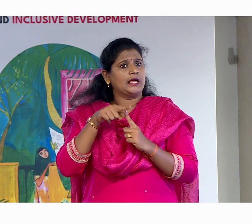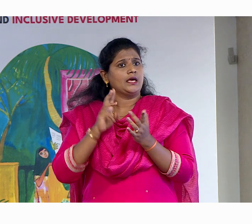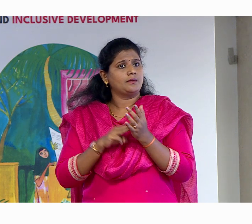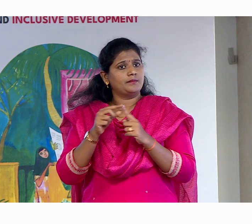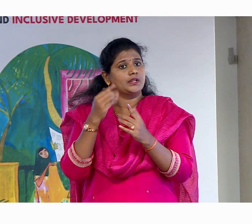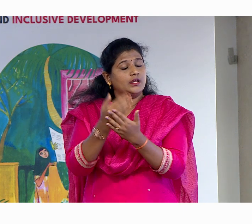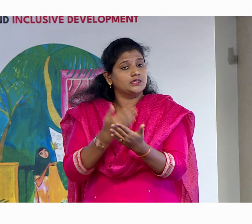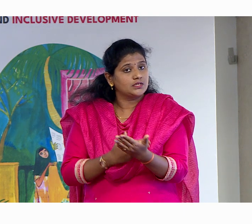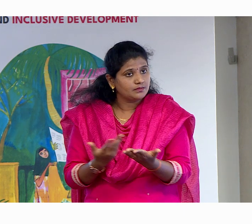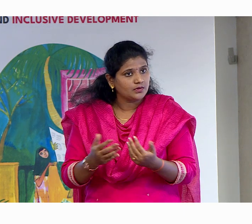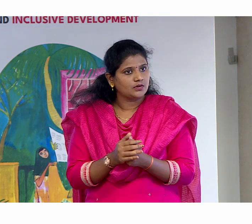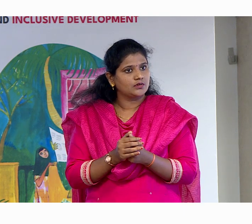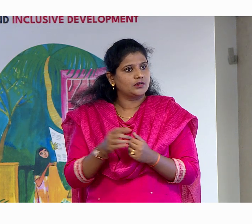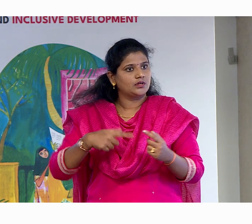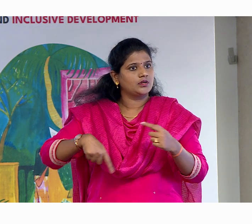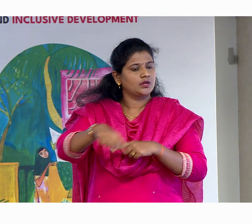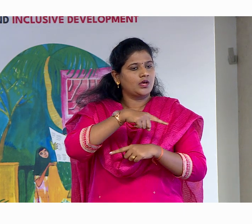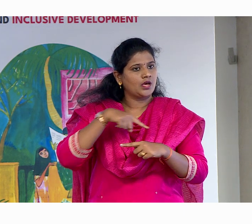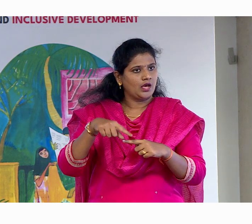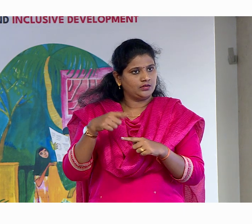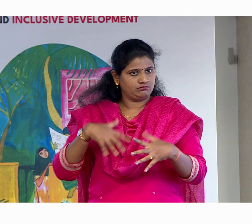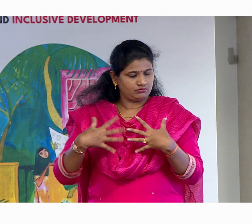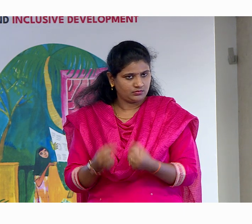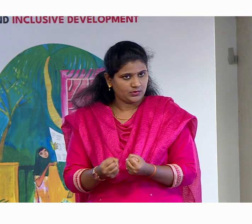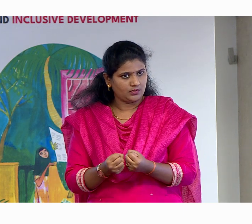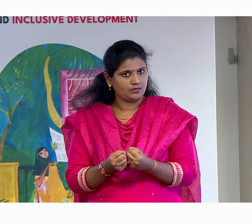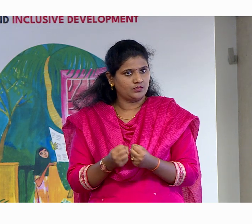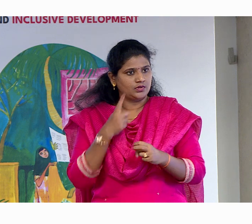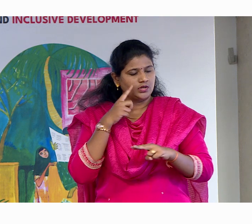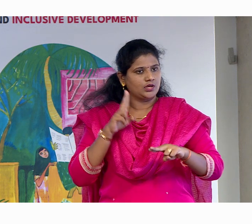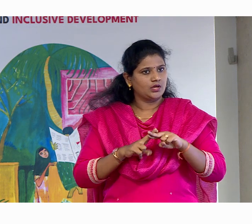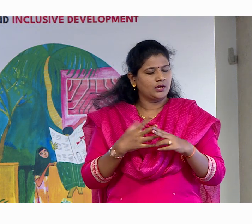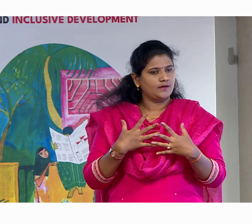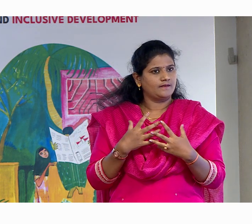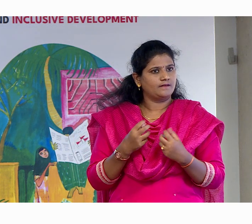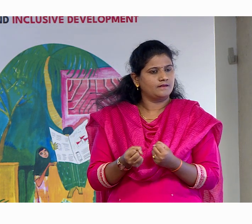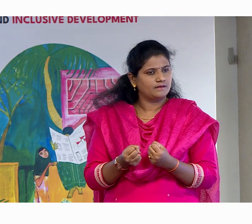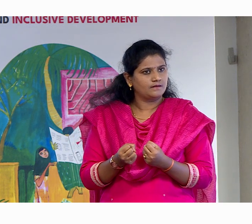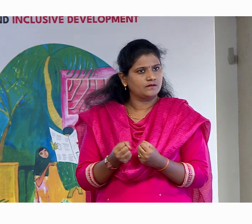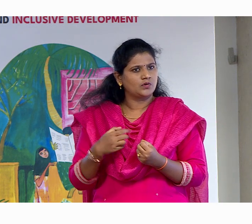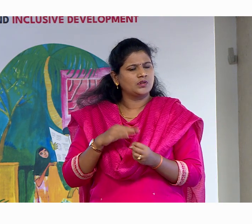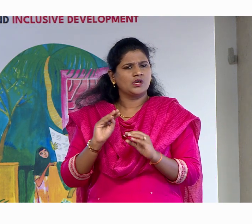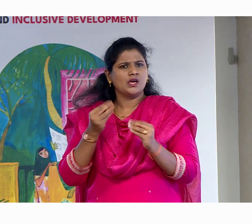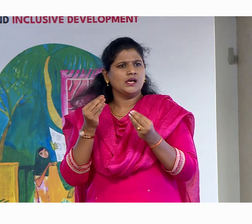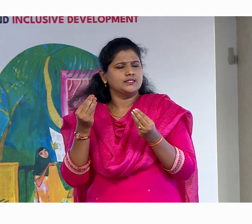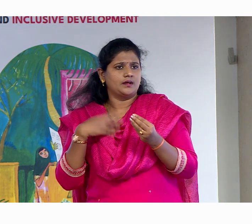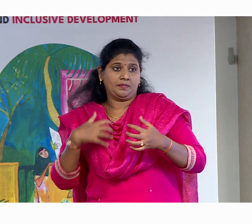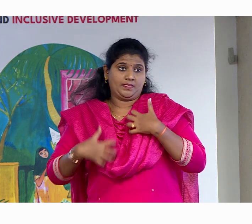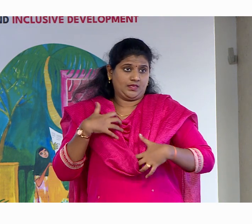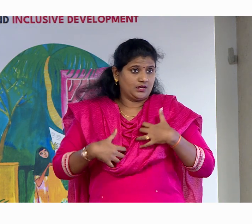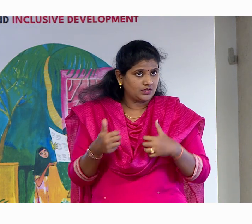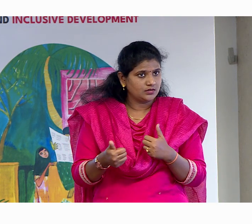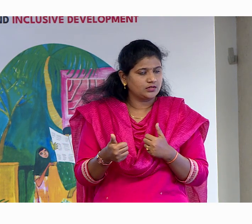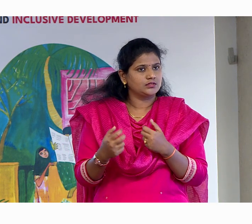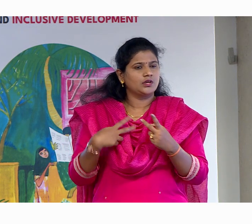own organisation or you're just thinking about joining one, you'll probably want to look around all the rooms. And whenever something piques your interest, just try clicking